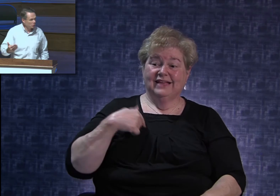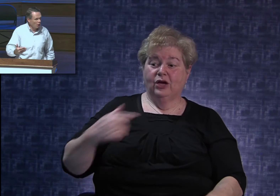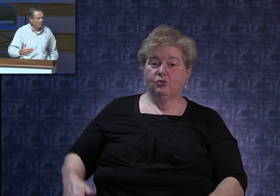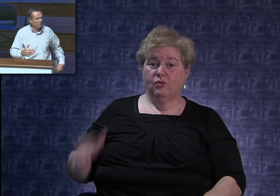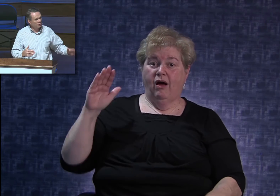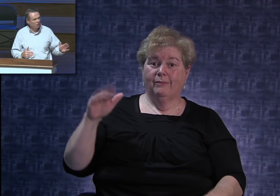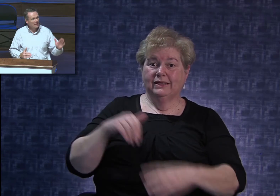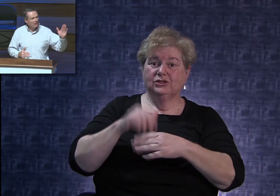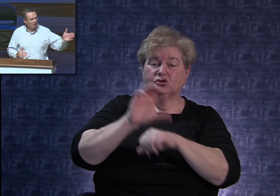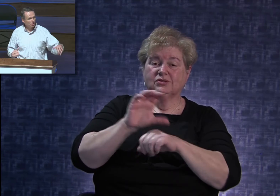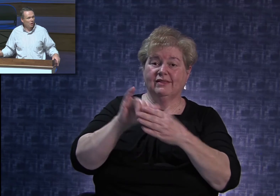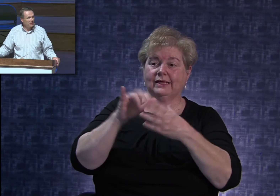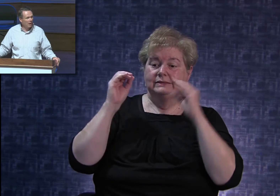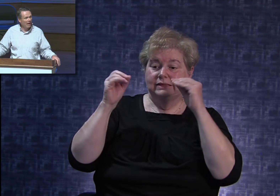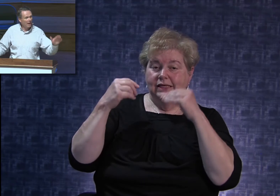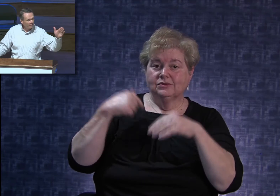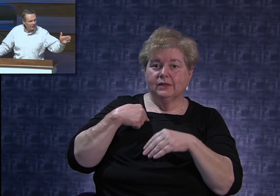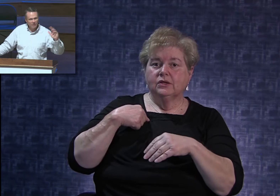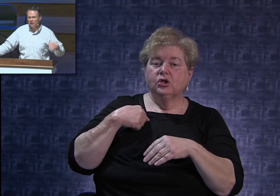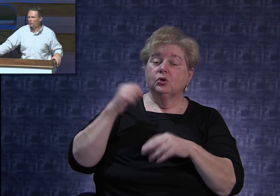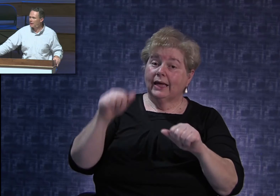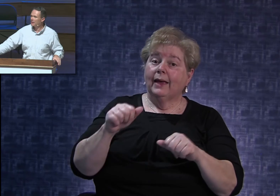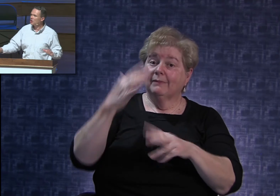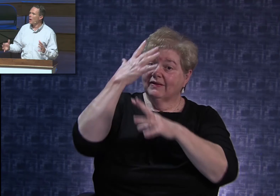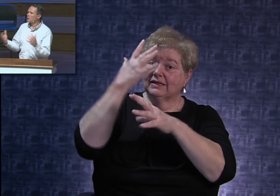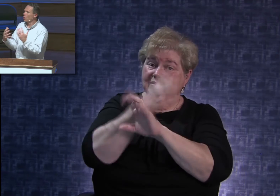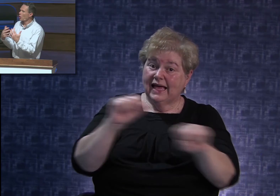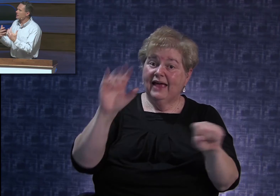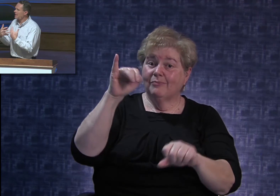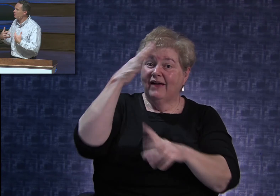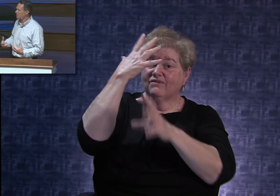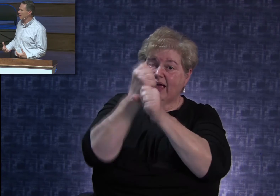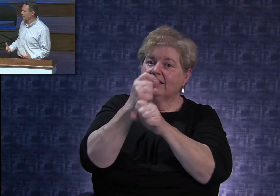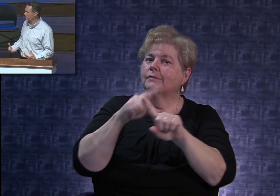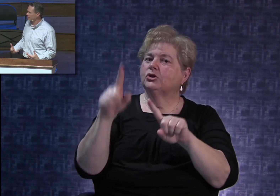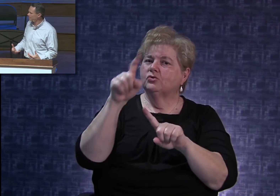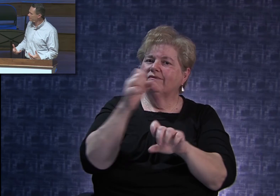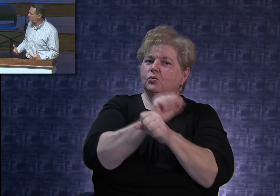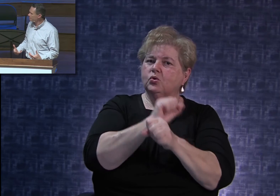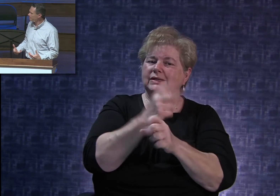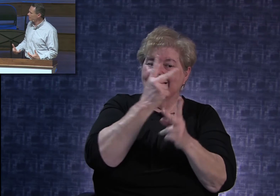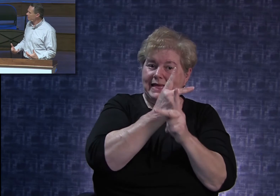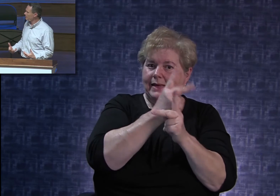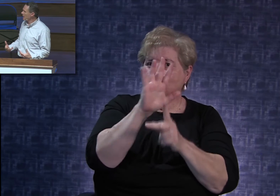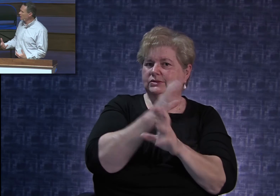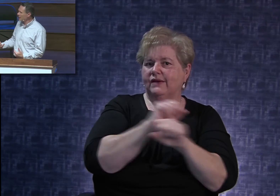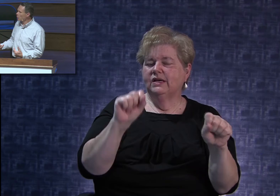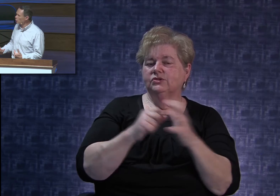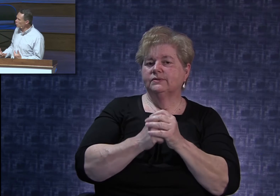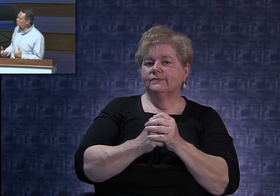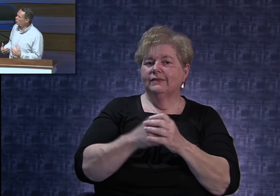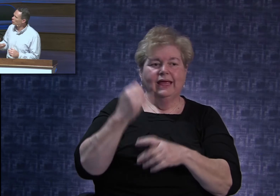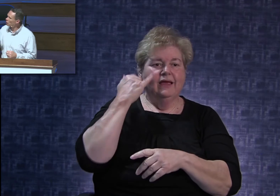being taught that you could come to Christ by faith in Christ, and then you had to work to keep your salvation. And if you